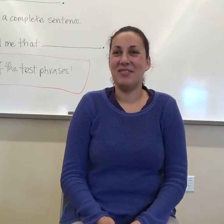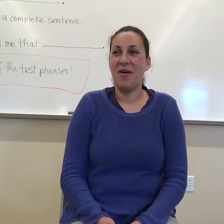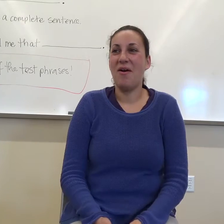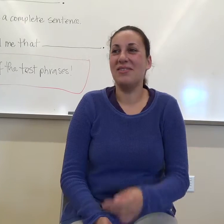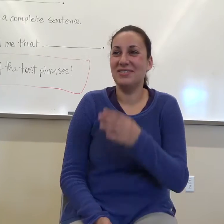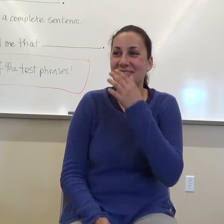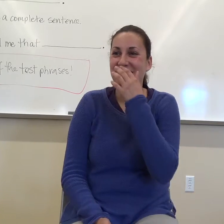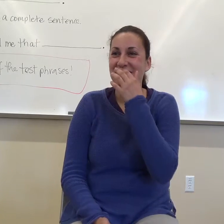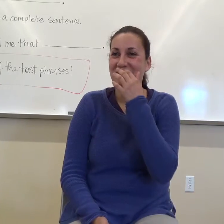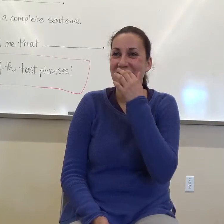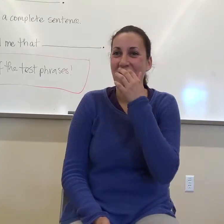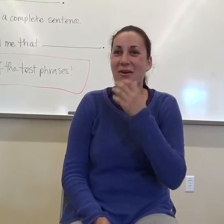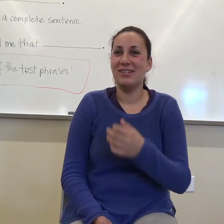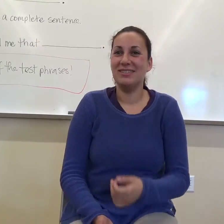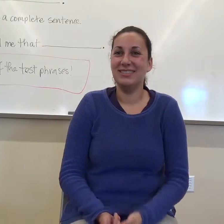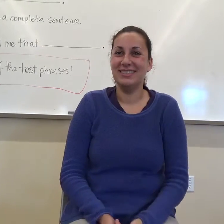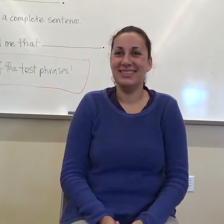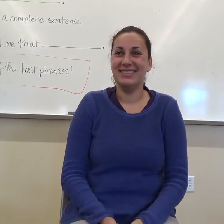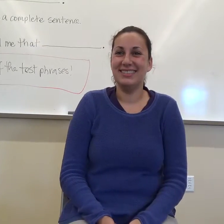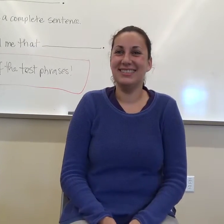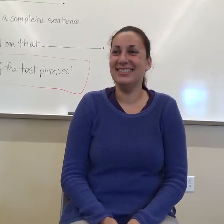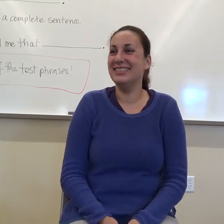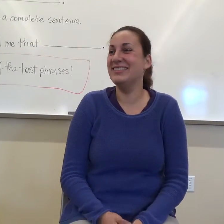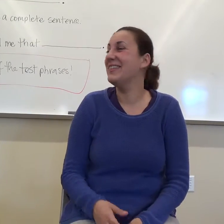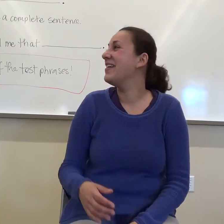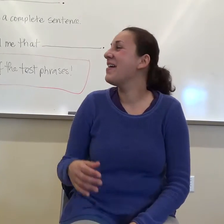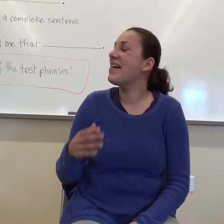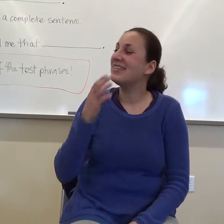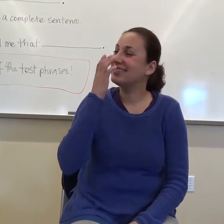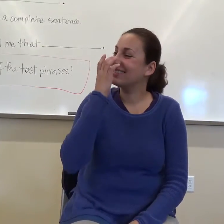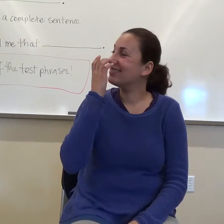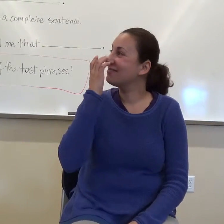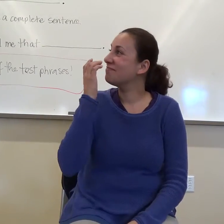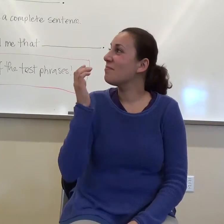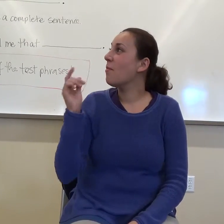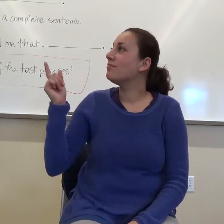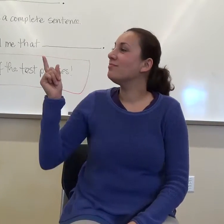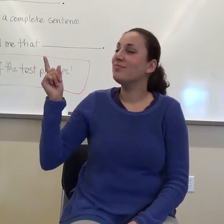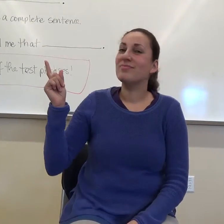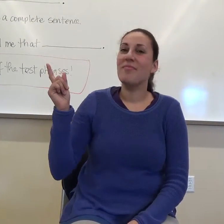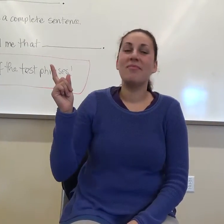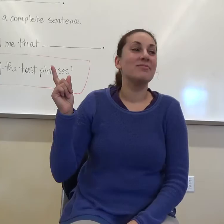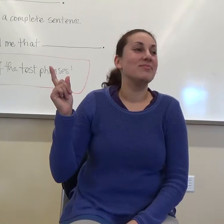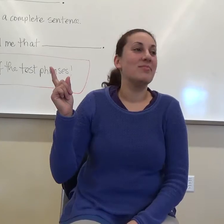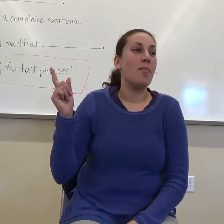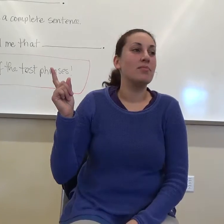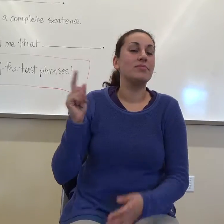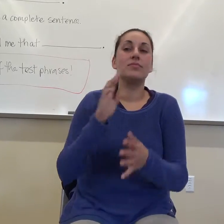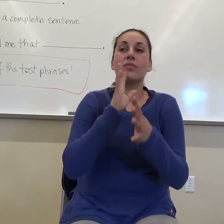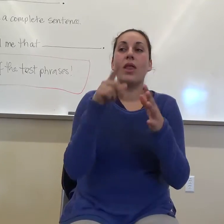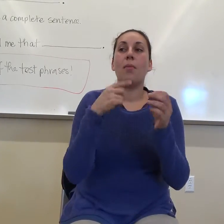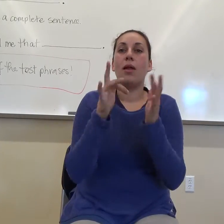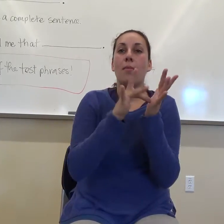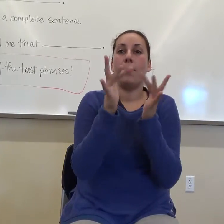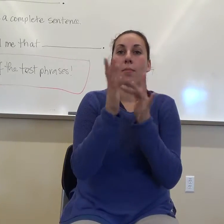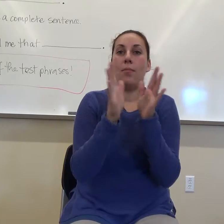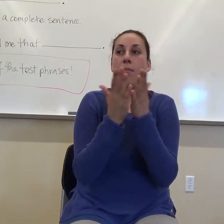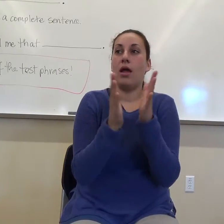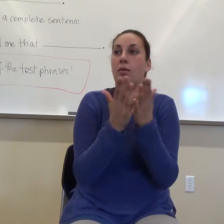Solomon and Queen Sheba appears in both the Bible and the Quran. It also belongs to the legend of